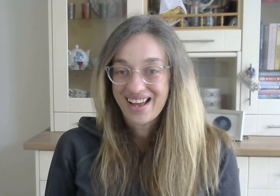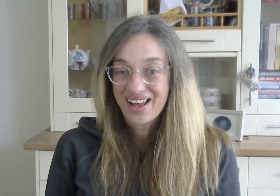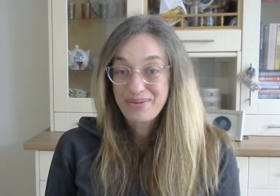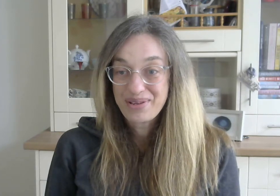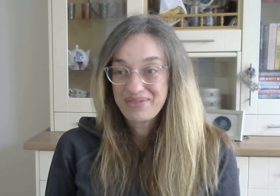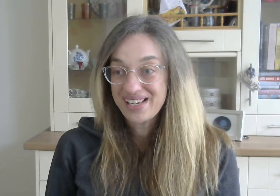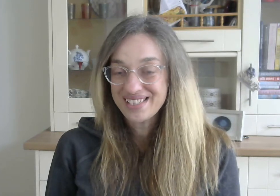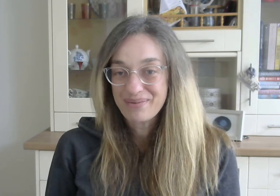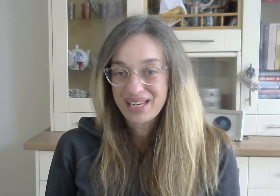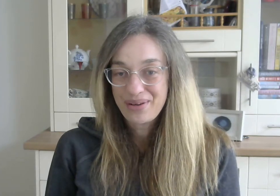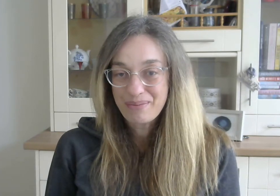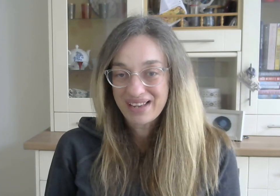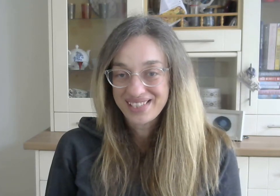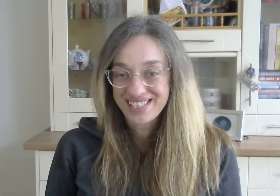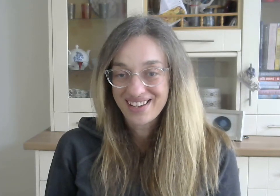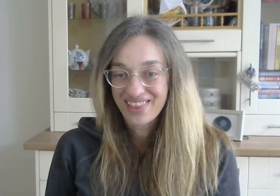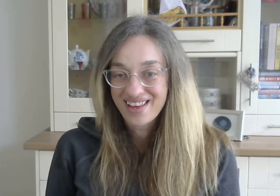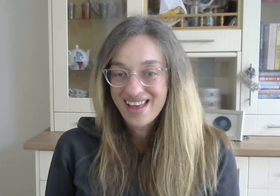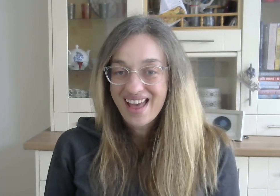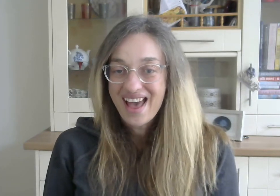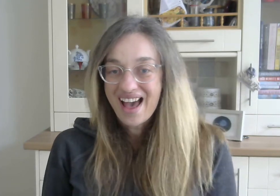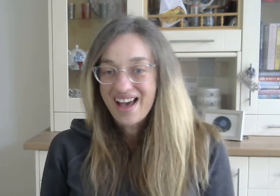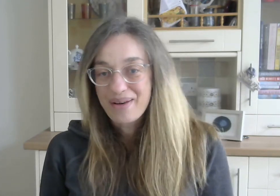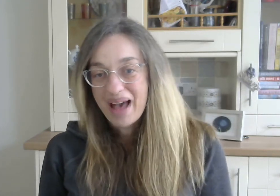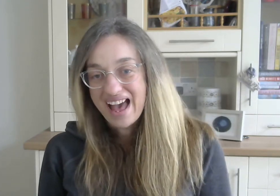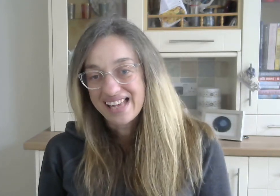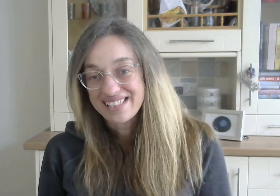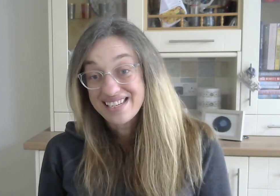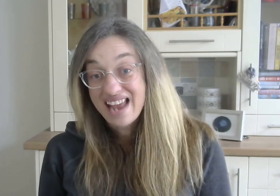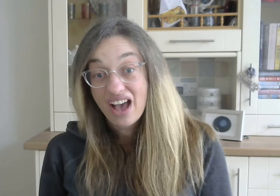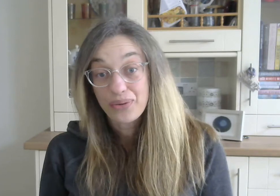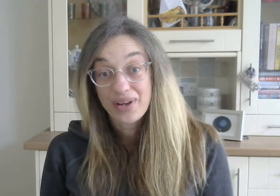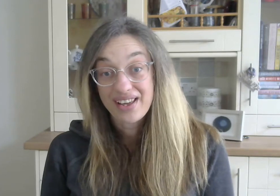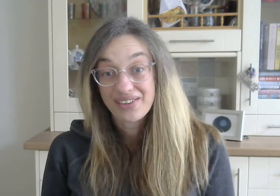I hope you've learned something new about each other. And